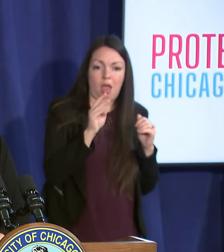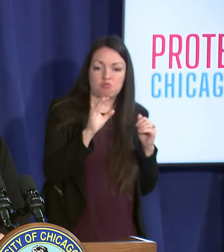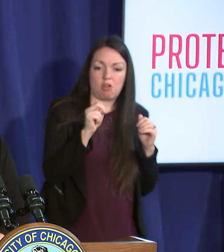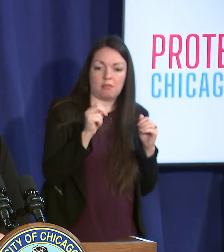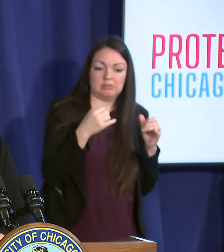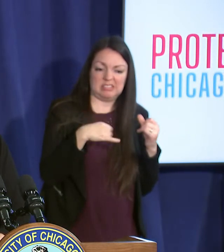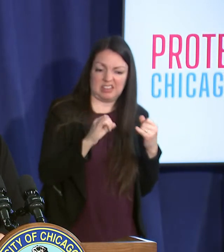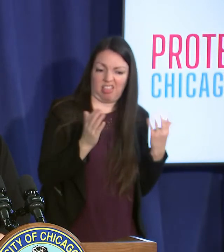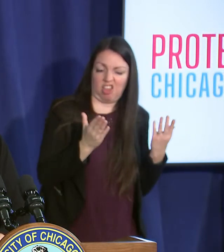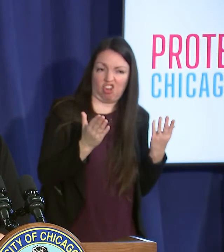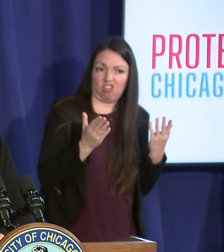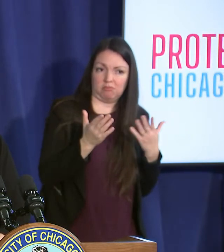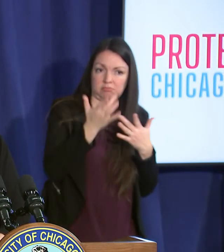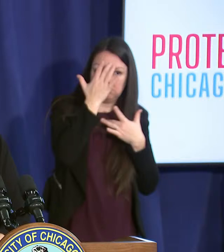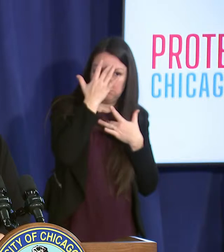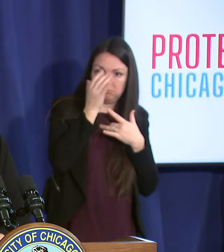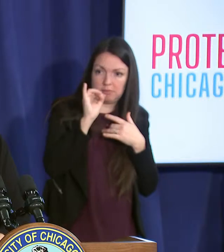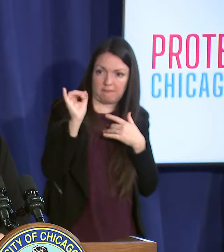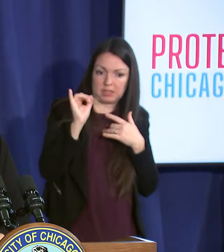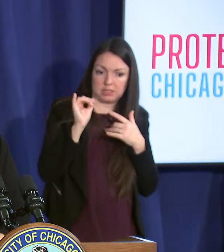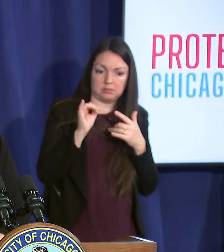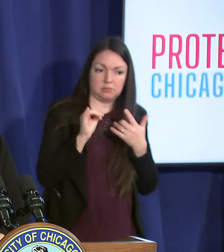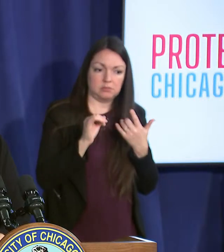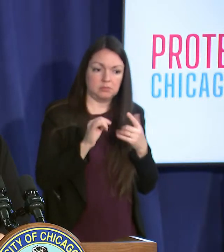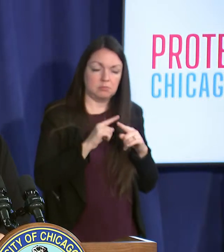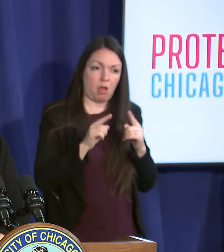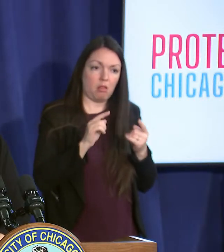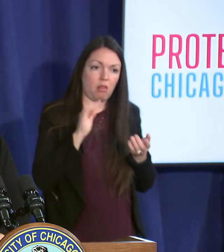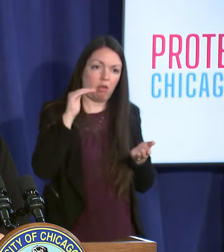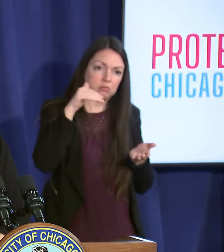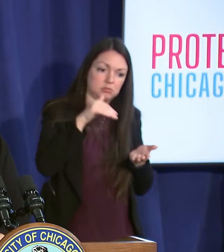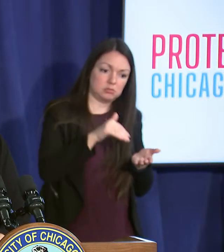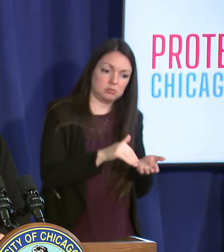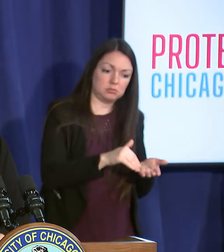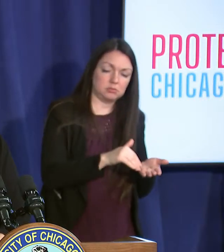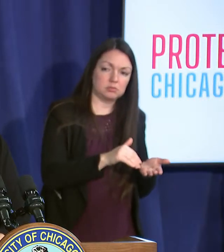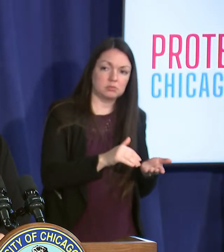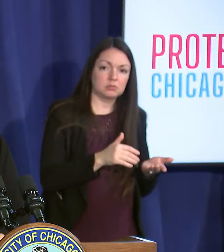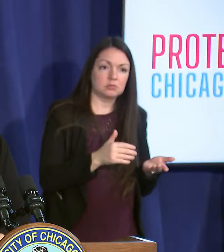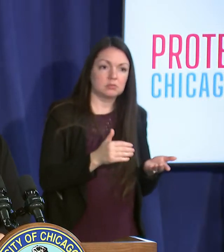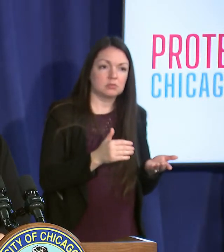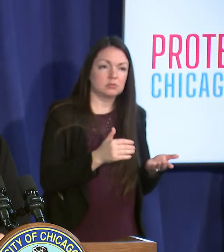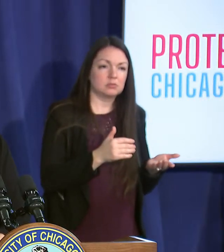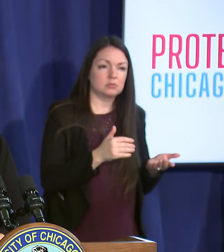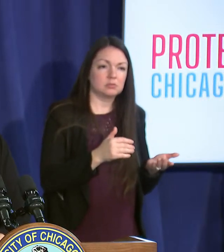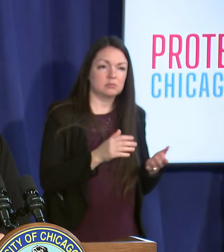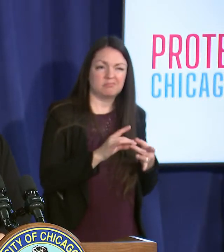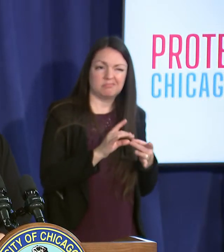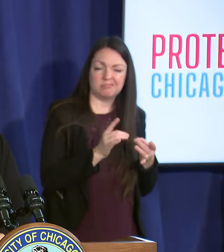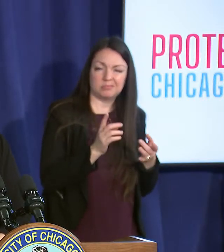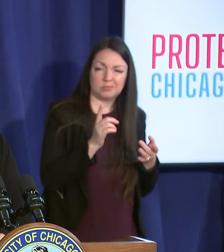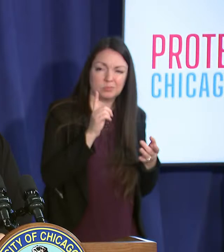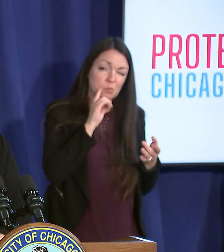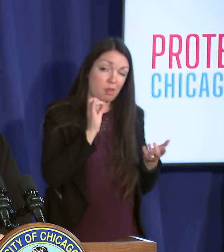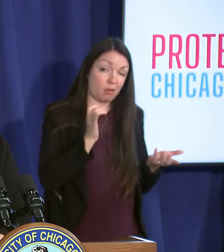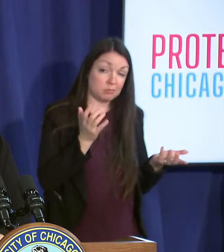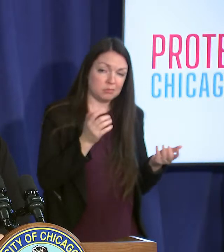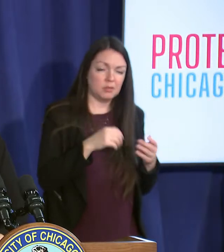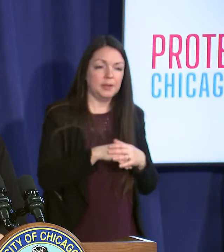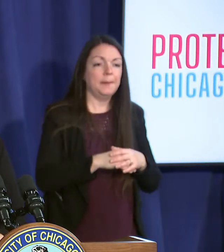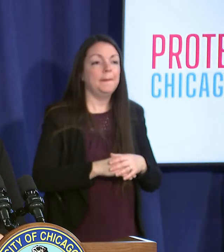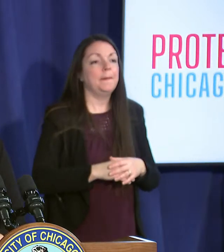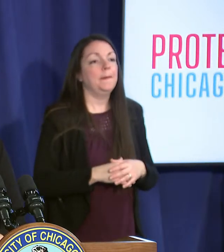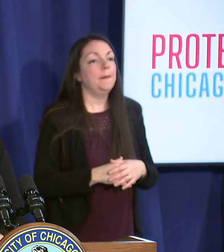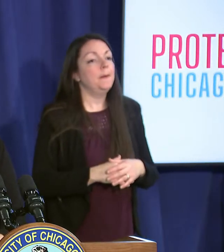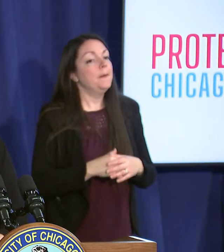infecting people when it's, not spreading like wildfire or coming down off of wildfire? Can you say anything about that? So I would say one